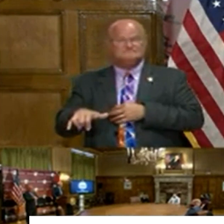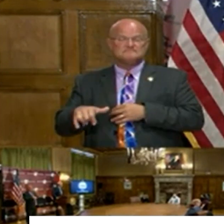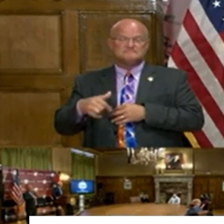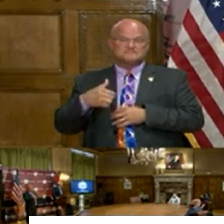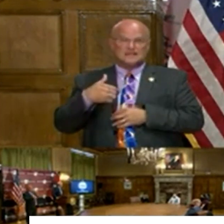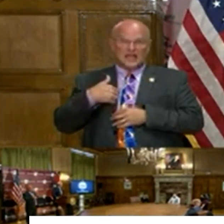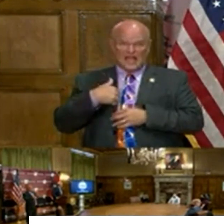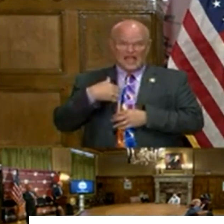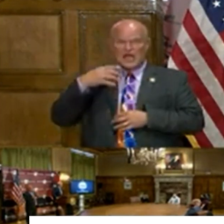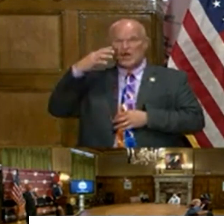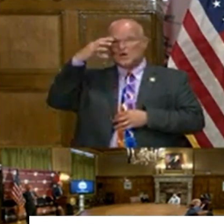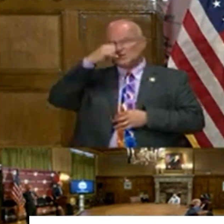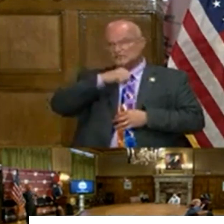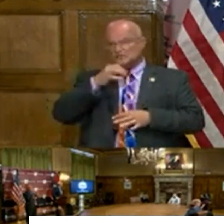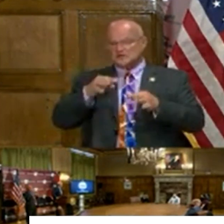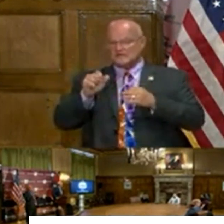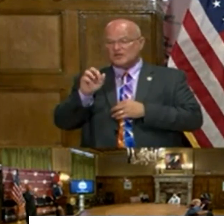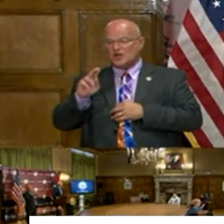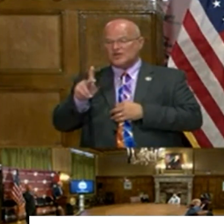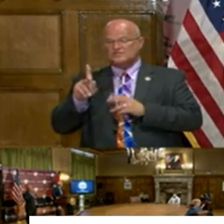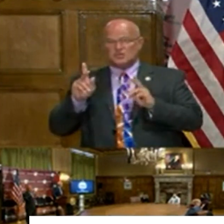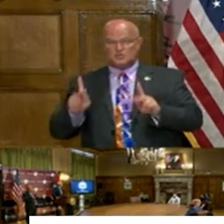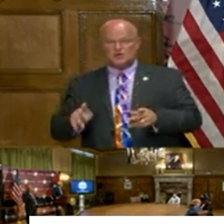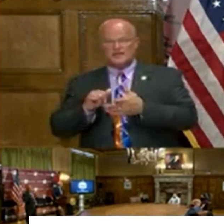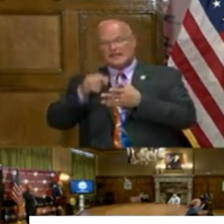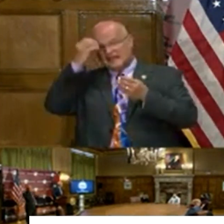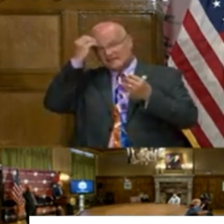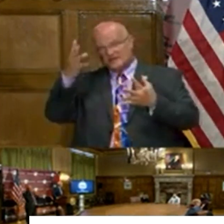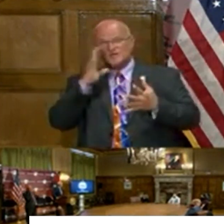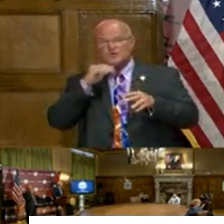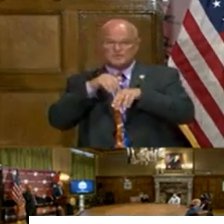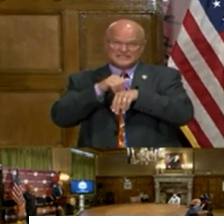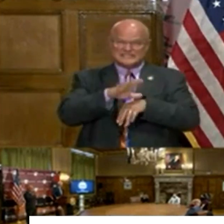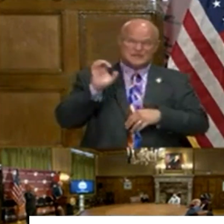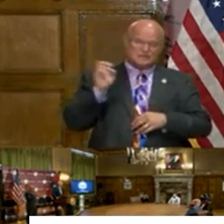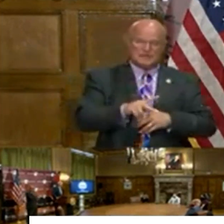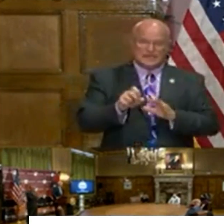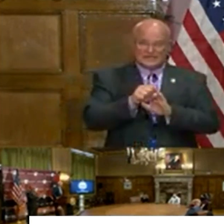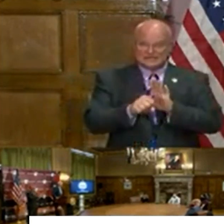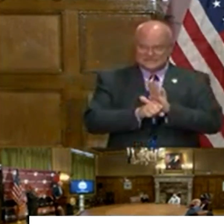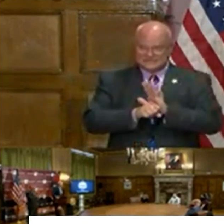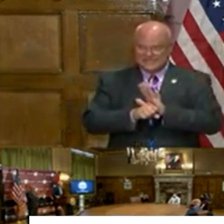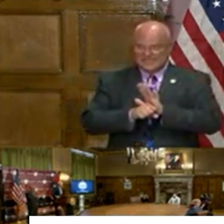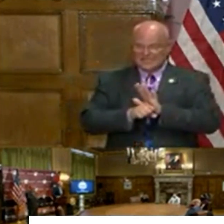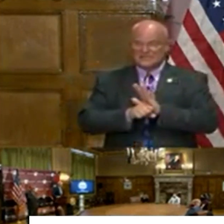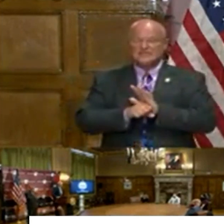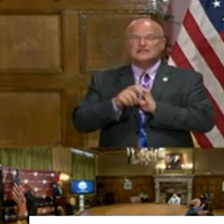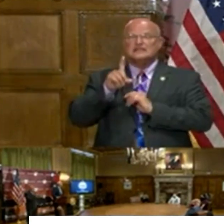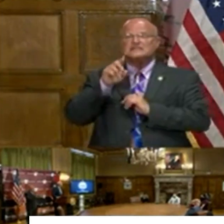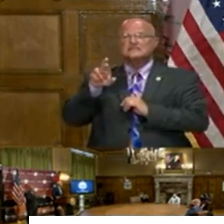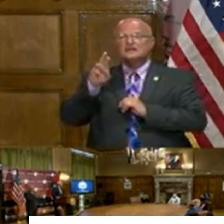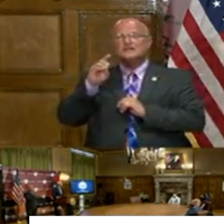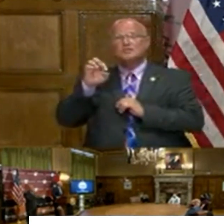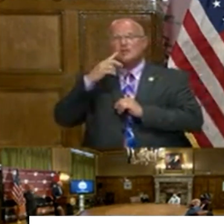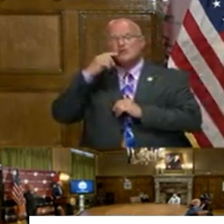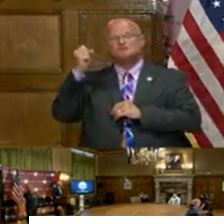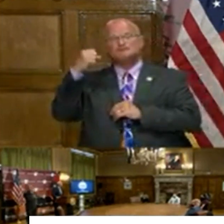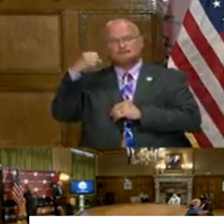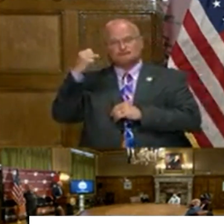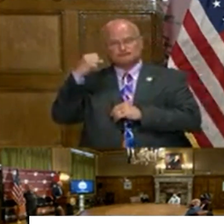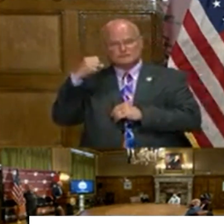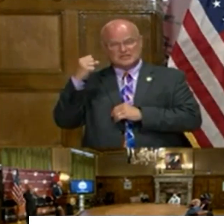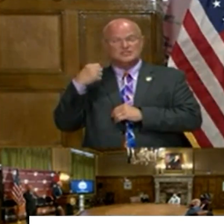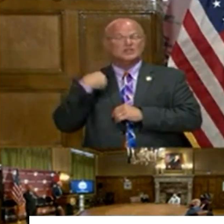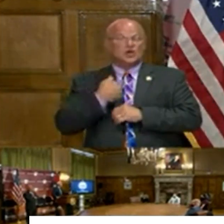I would assume if they're an Arkansas resident, that information would be sent back to our state, and Dr. Romero is indicating that's the